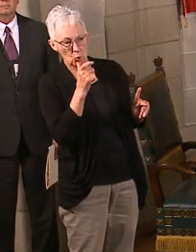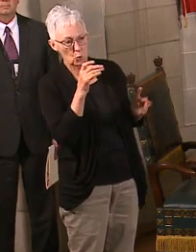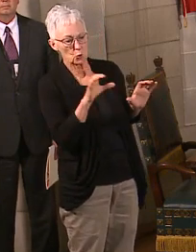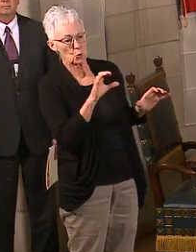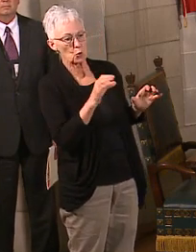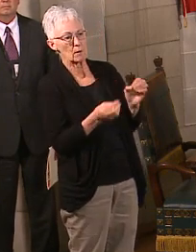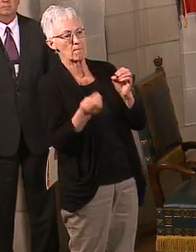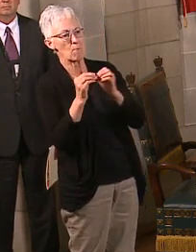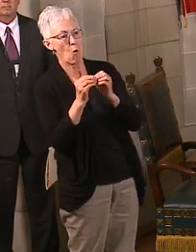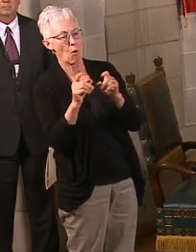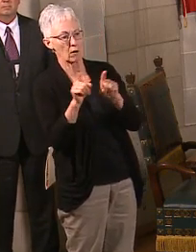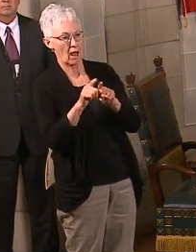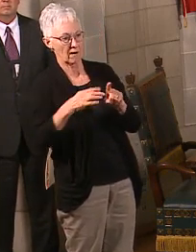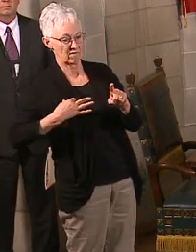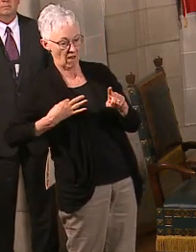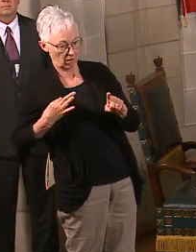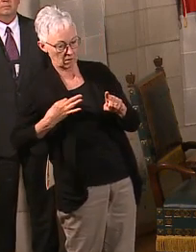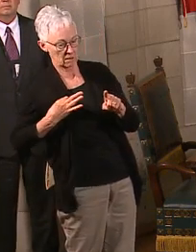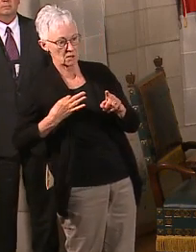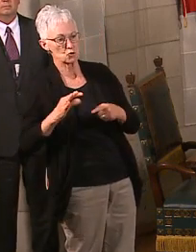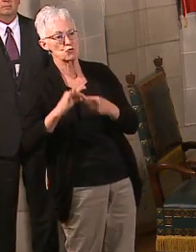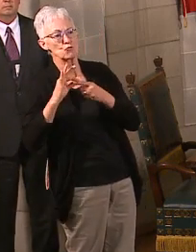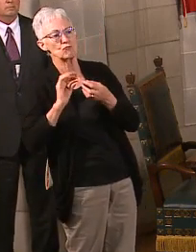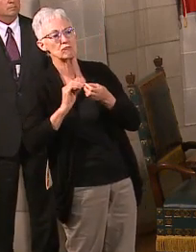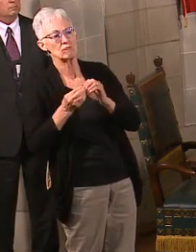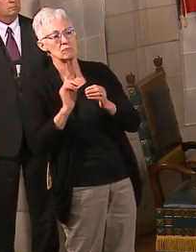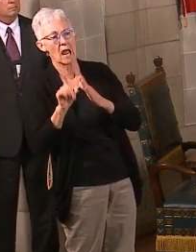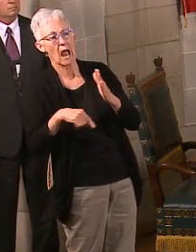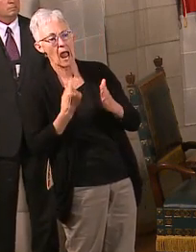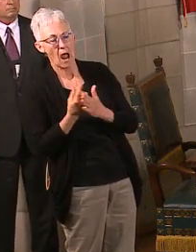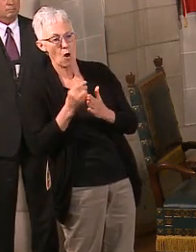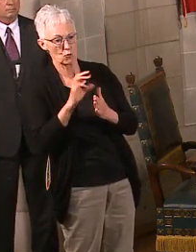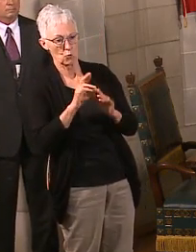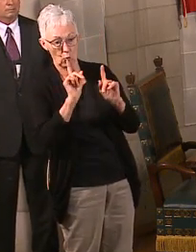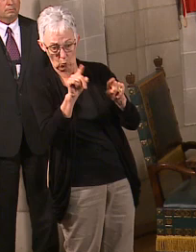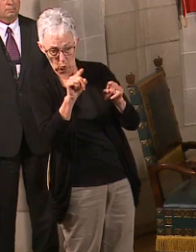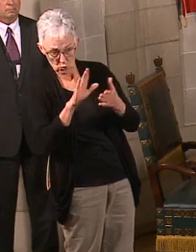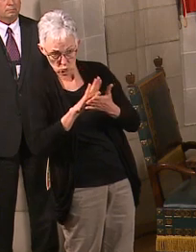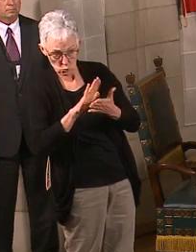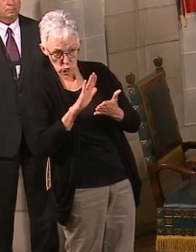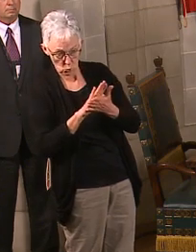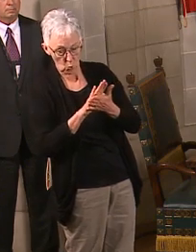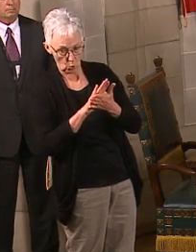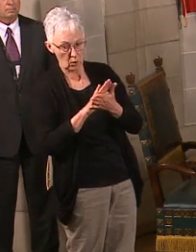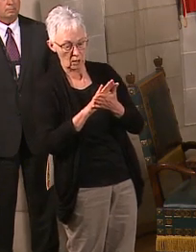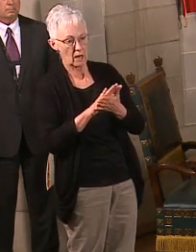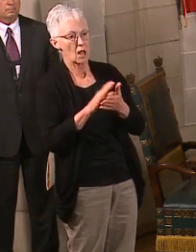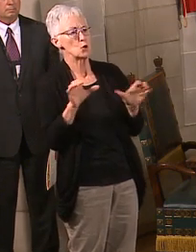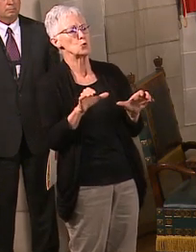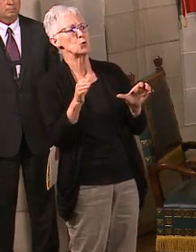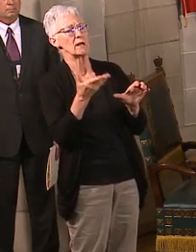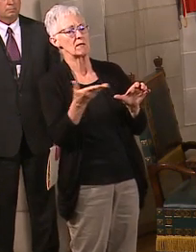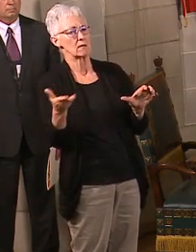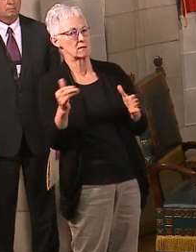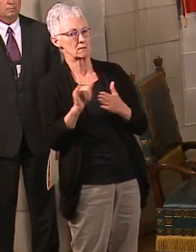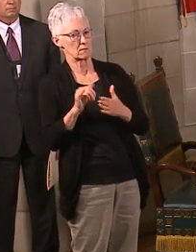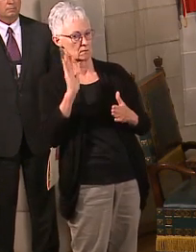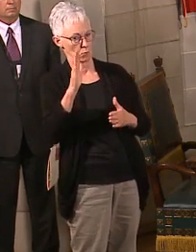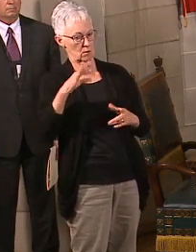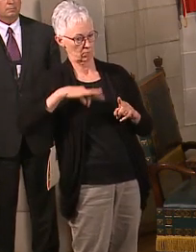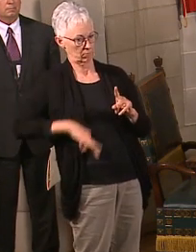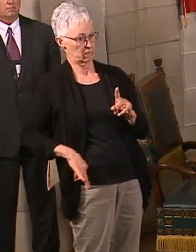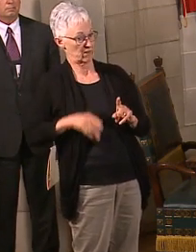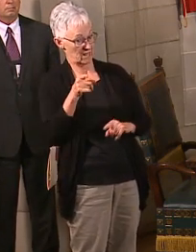care of a family member, working, additional sorts of things that we want to encourage that kind of behavior. And that prime